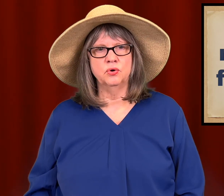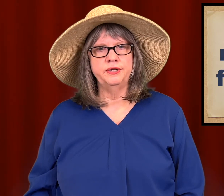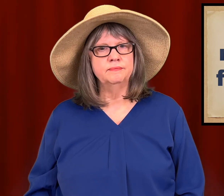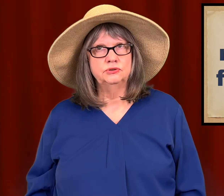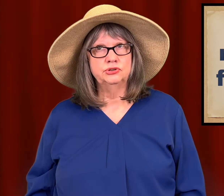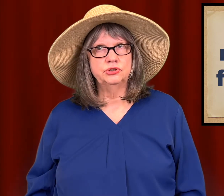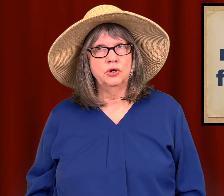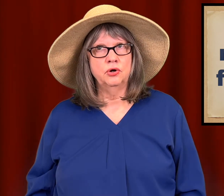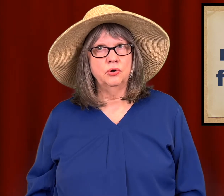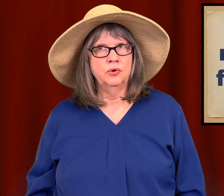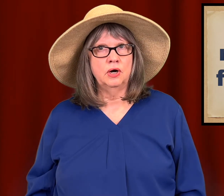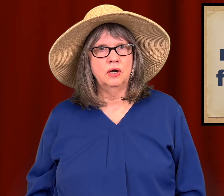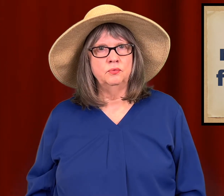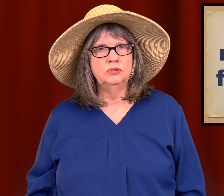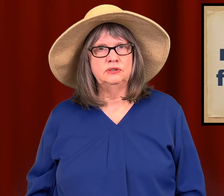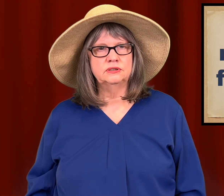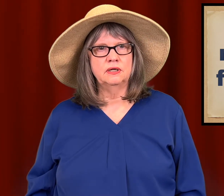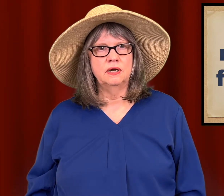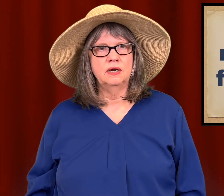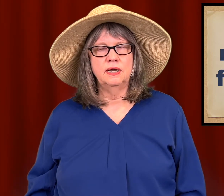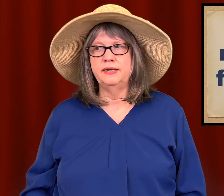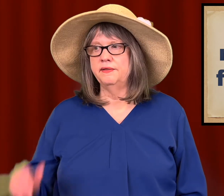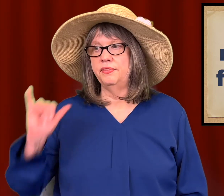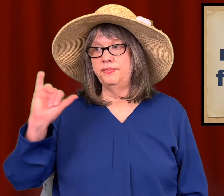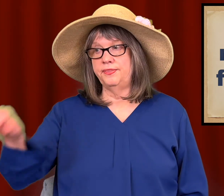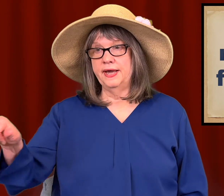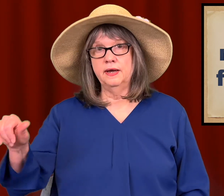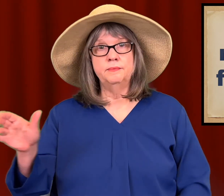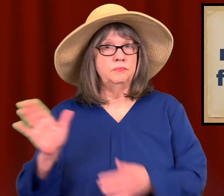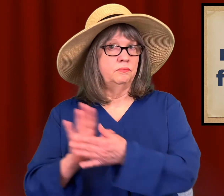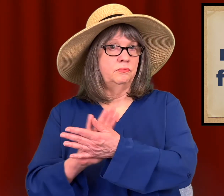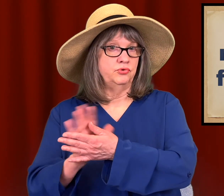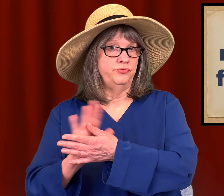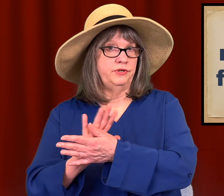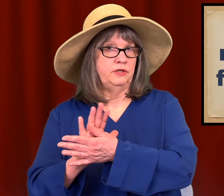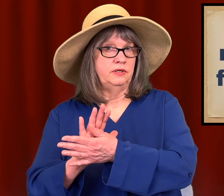category. So I would sign that movie